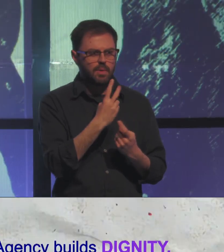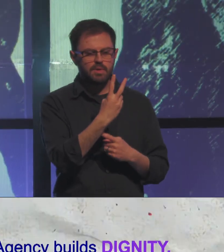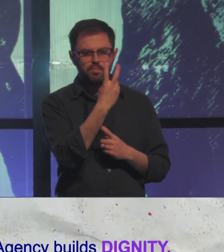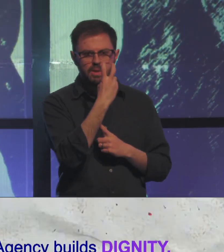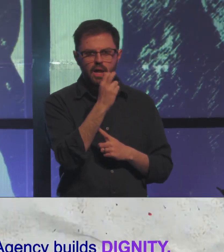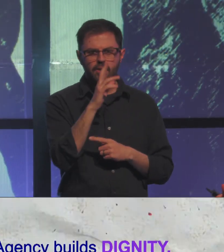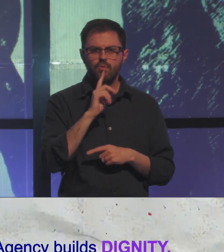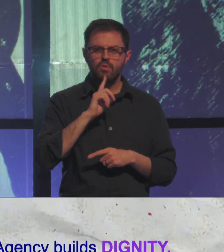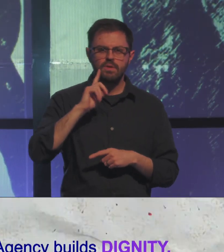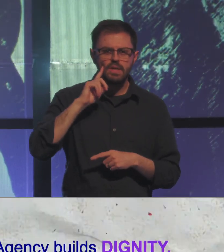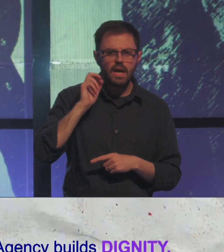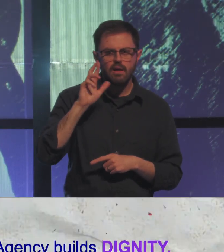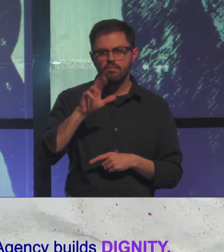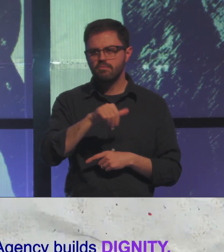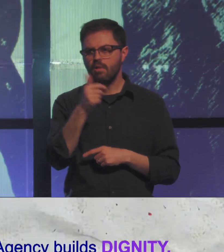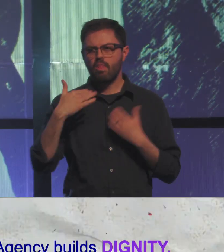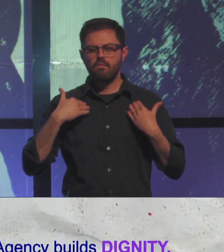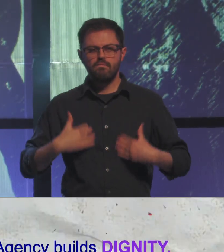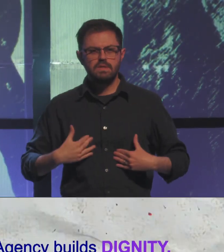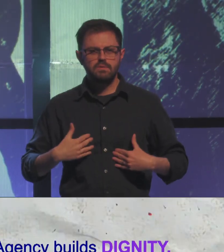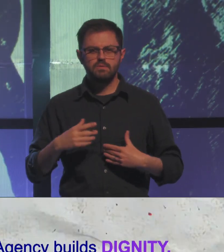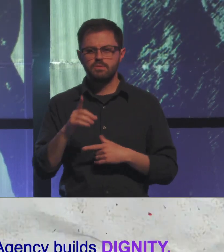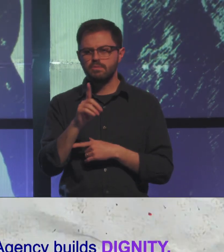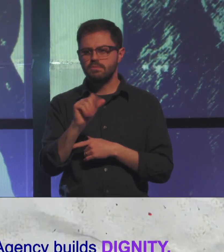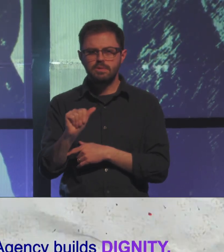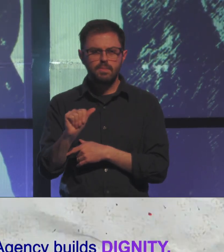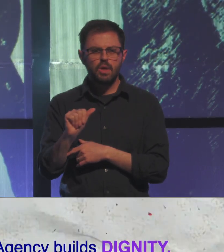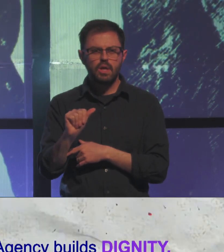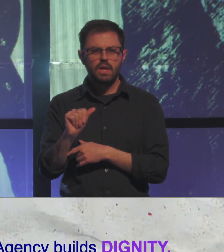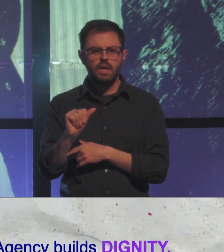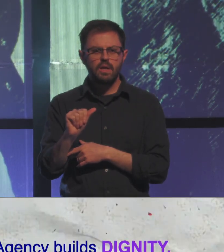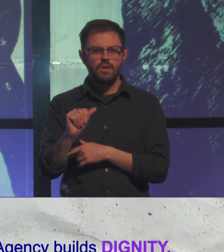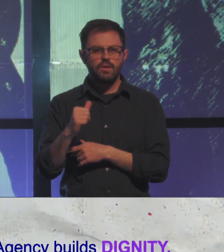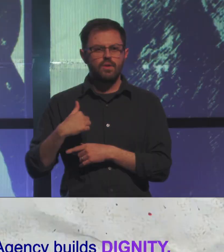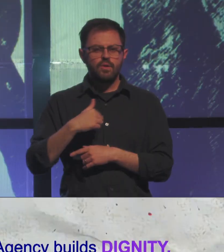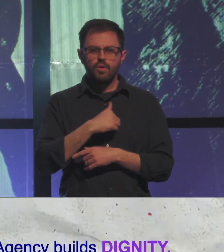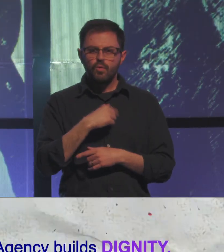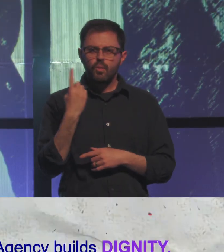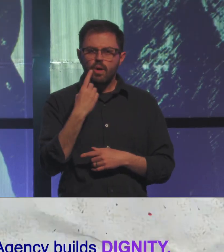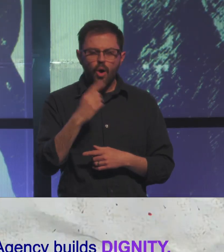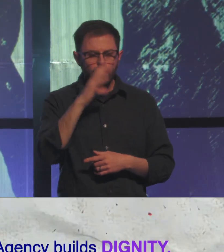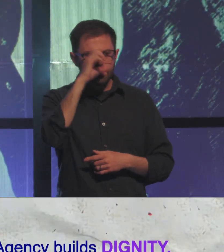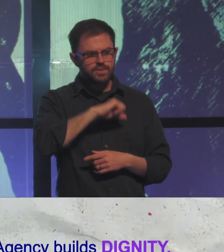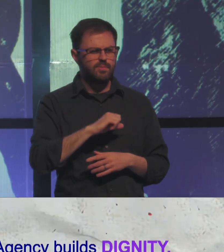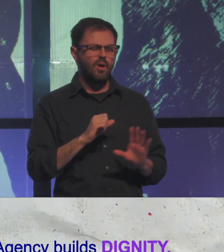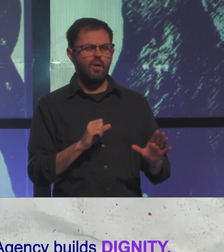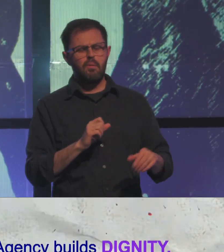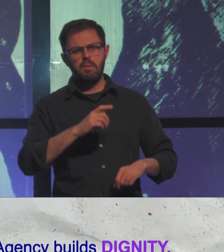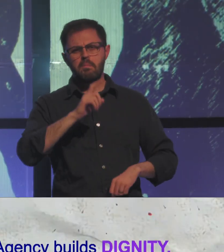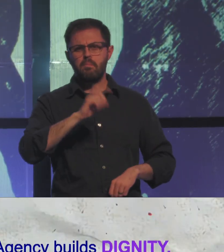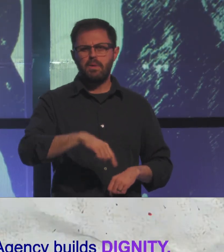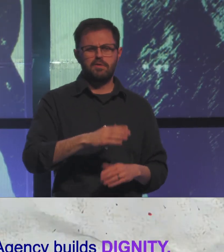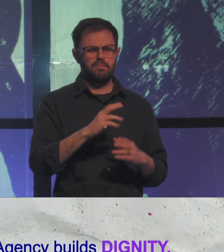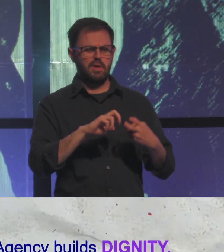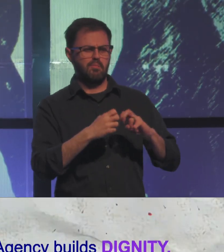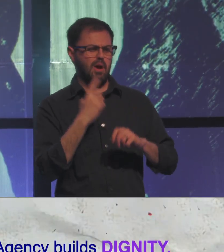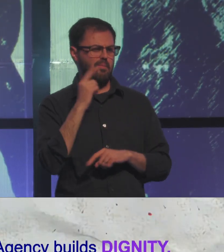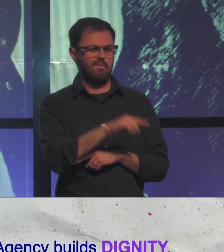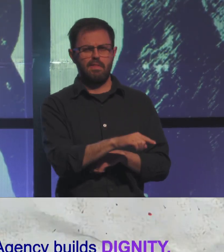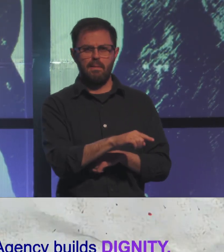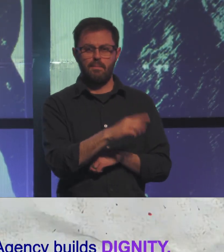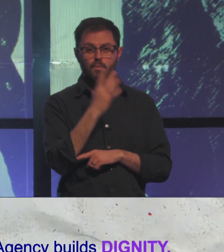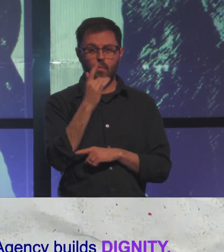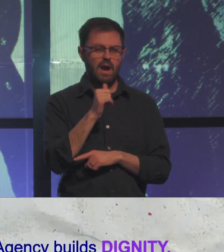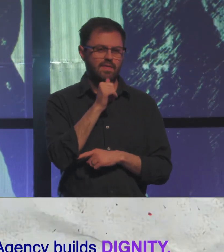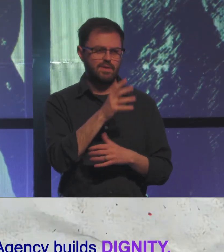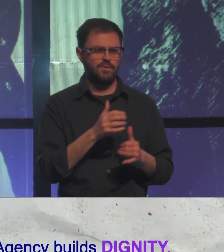has some sort of maybe physical abnormality or something, that we assume that that must be a problem because they don't look